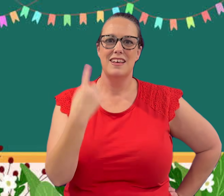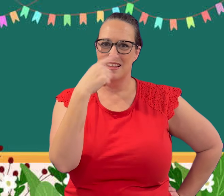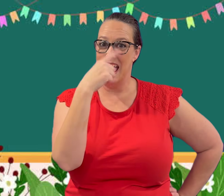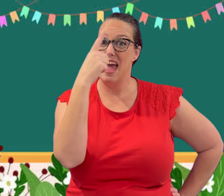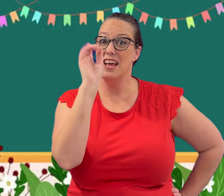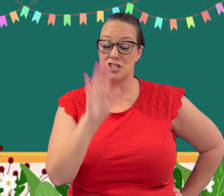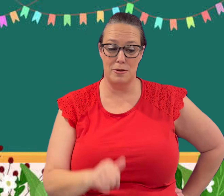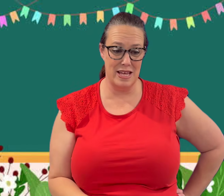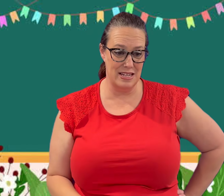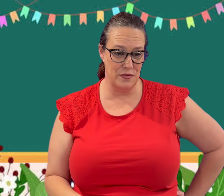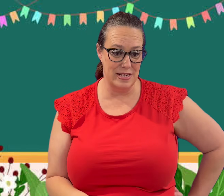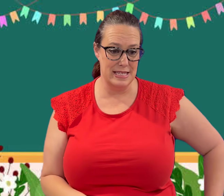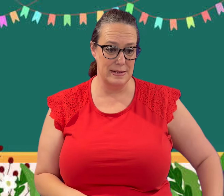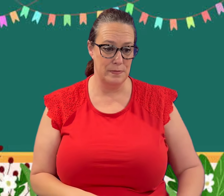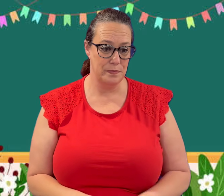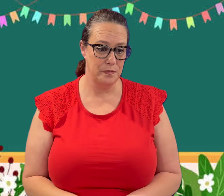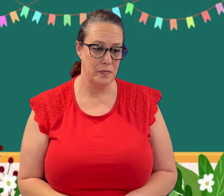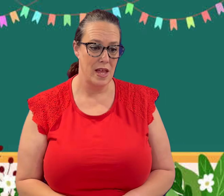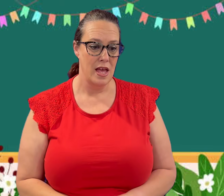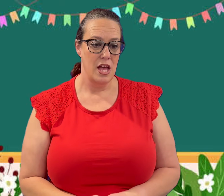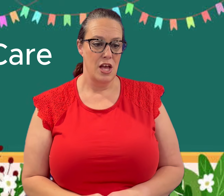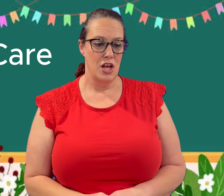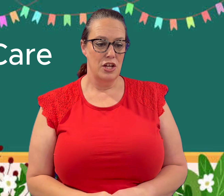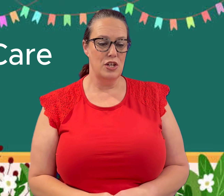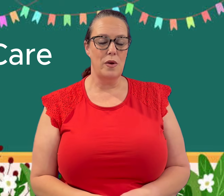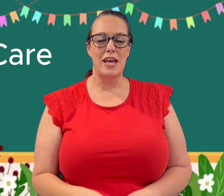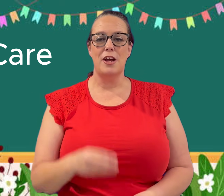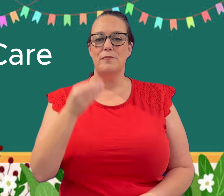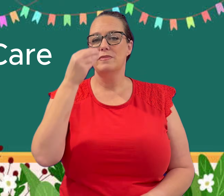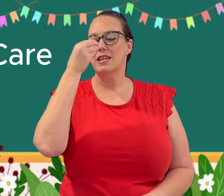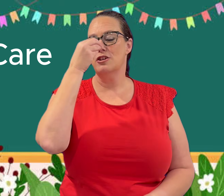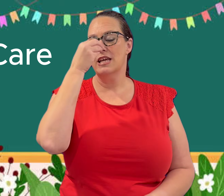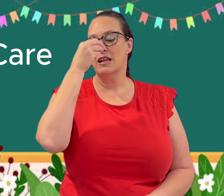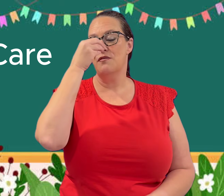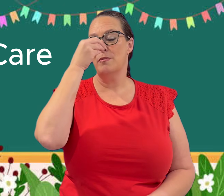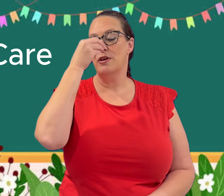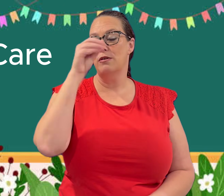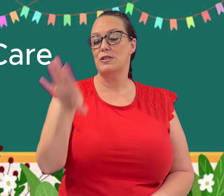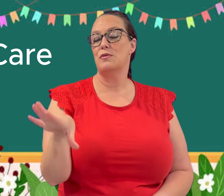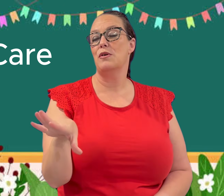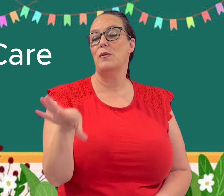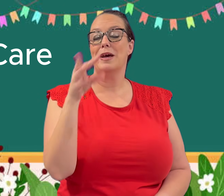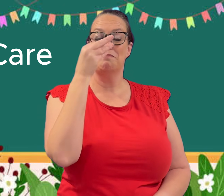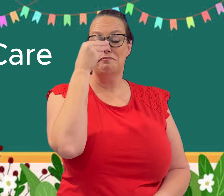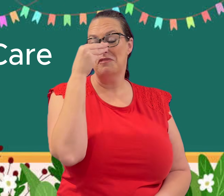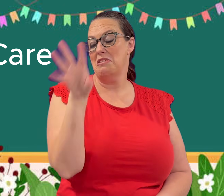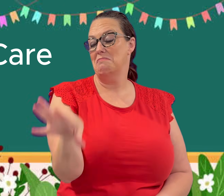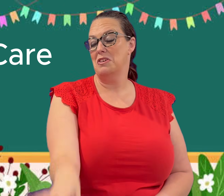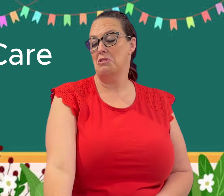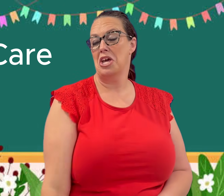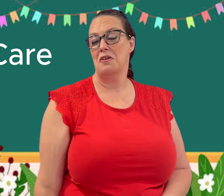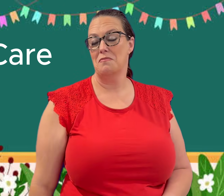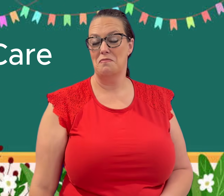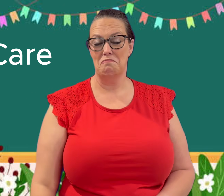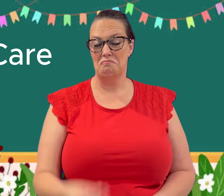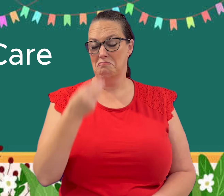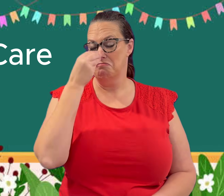That head is going to make a difference. Don't care. It's like you're taking it from your nose and throwing it away. Don't care.